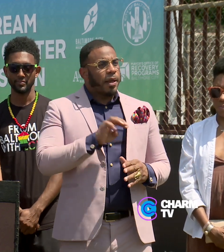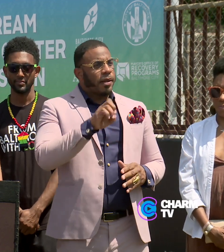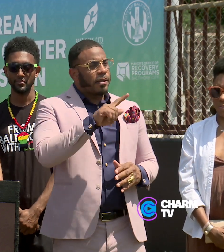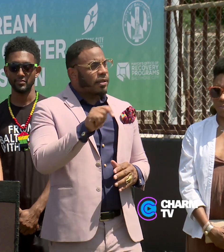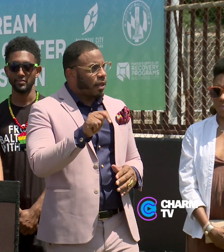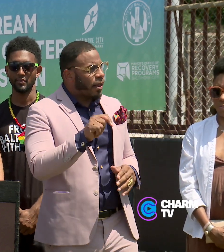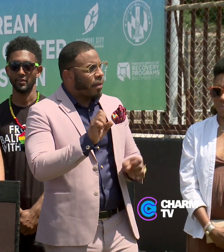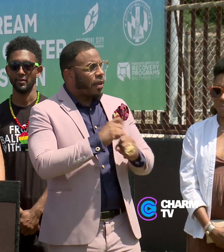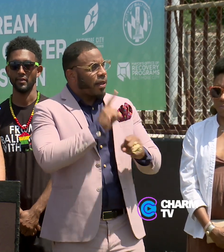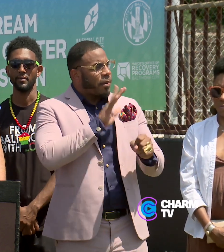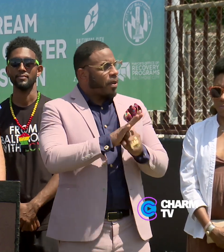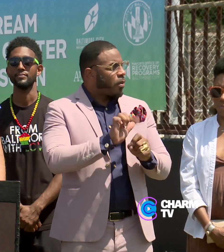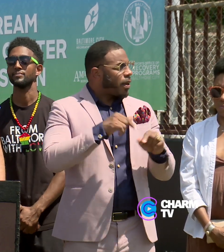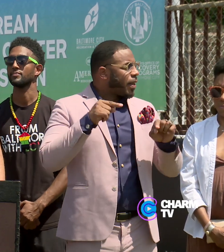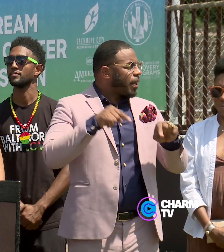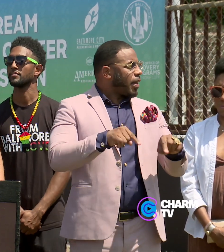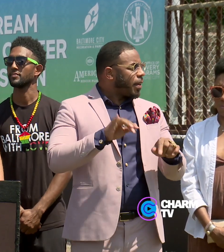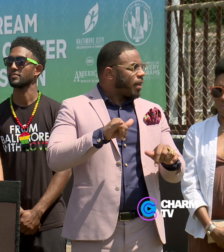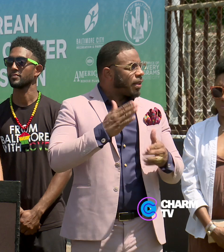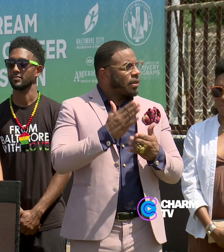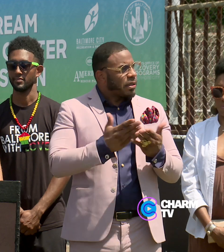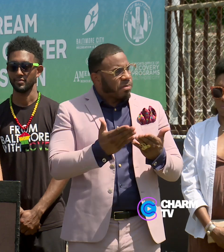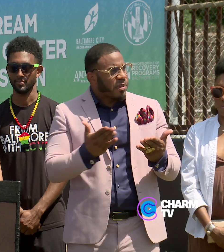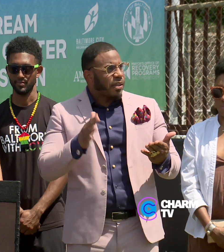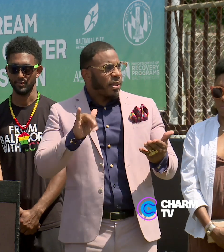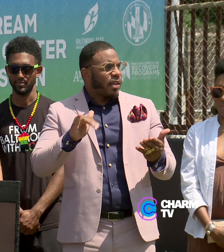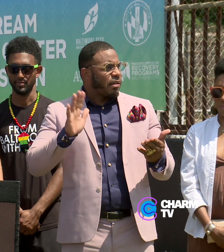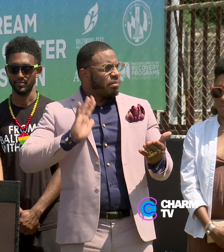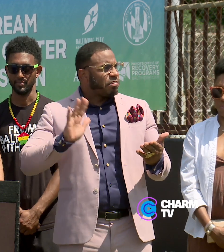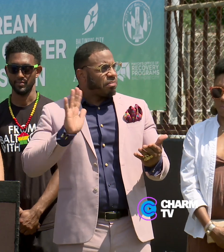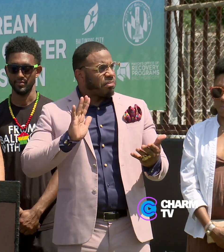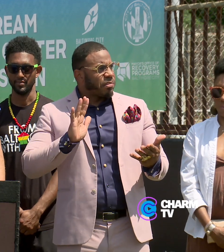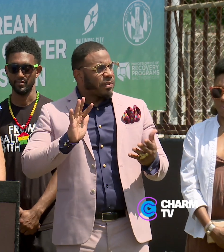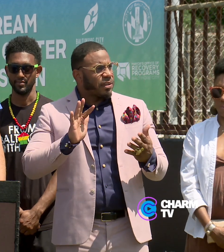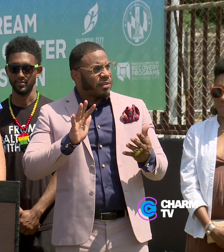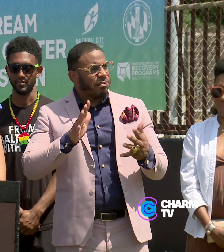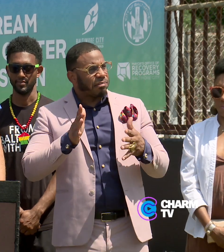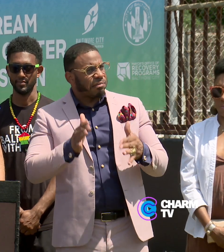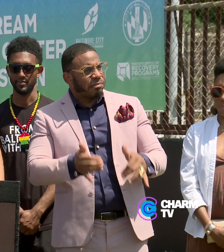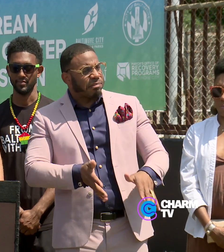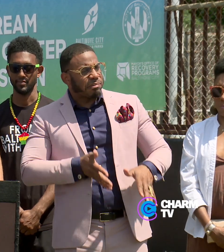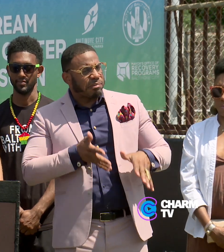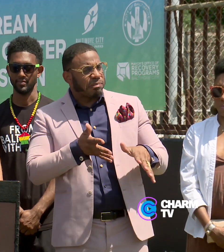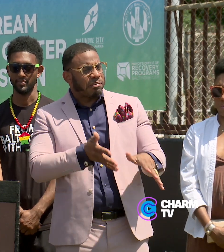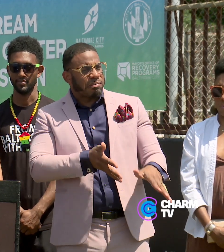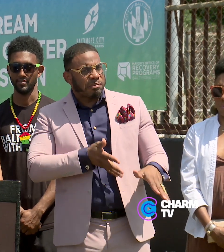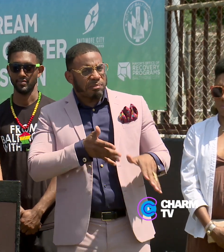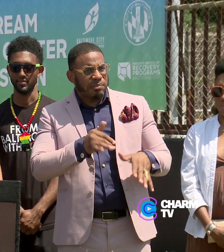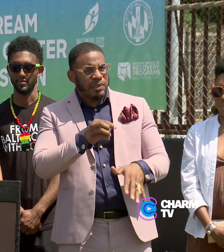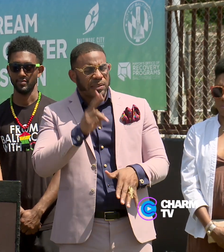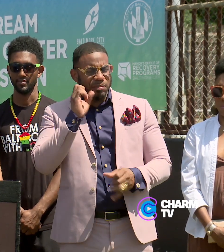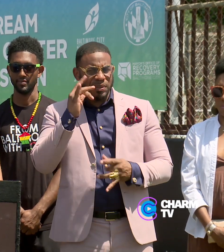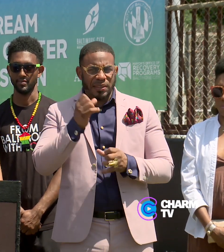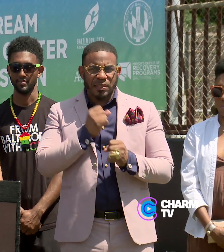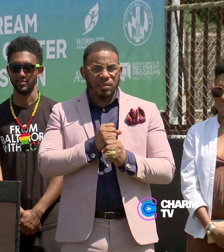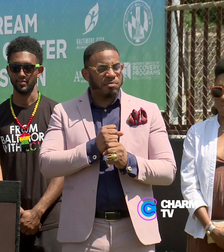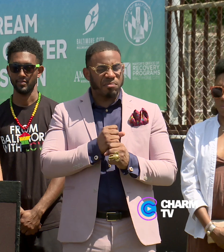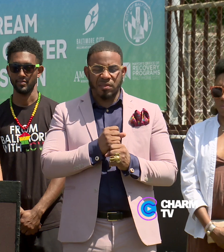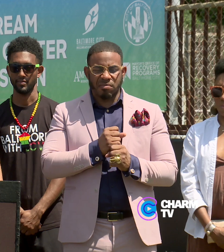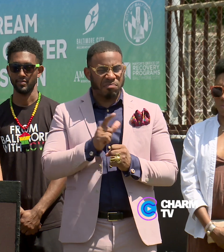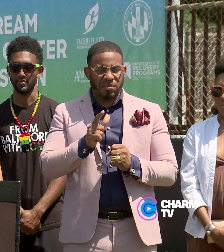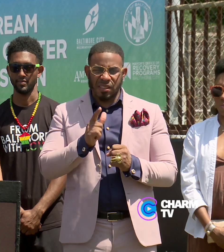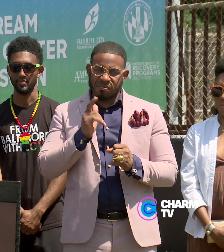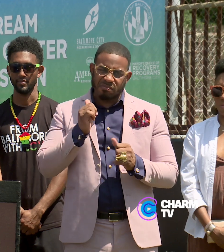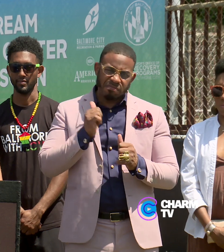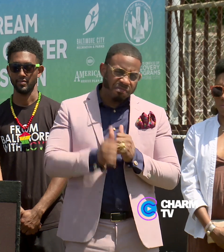Scott made a commitment when he came on that some things that had been languishing in Chum for years, he would get across the finish